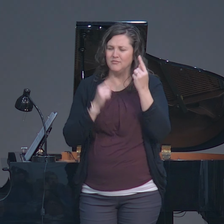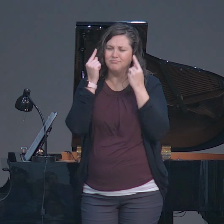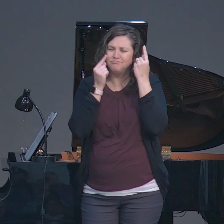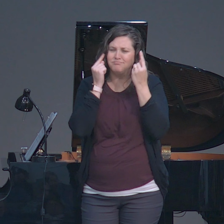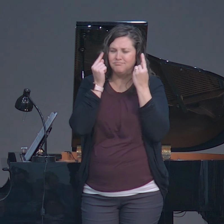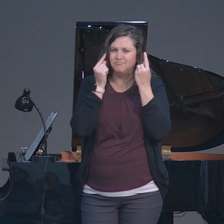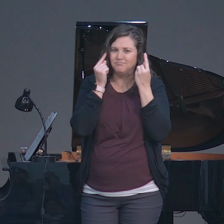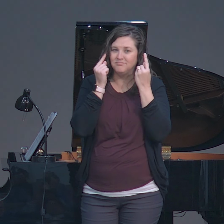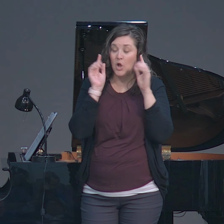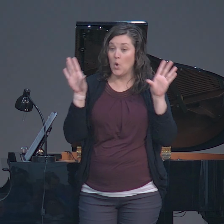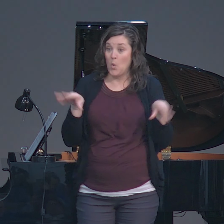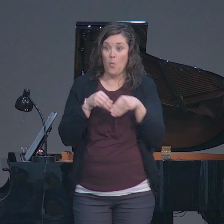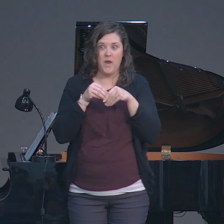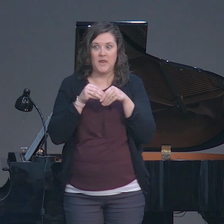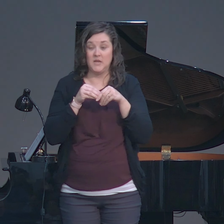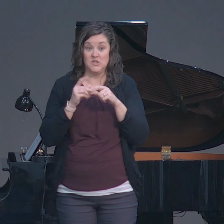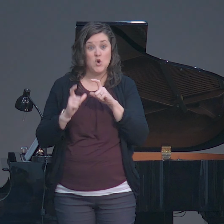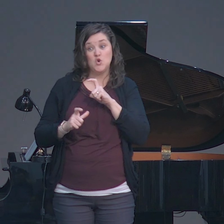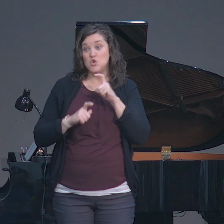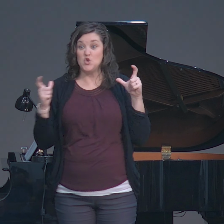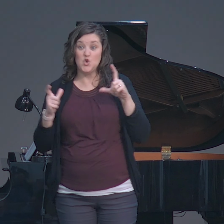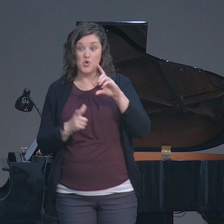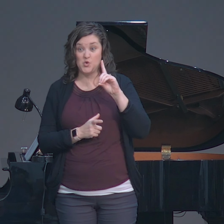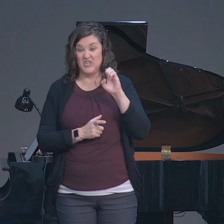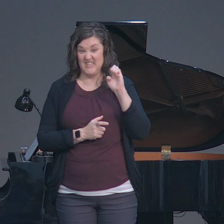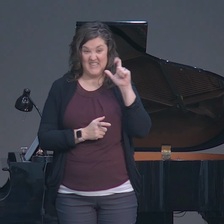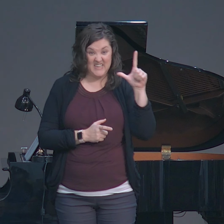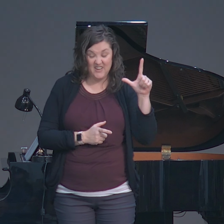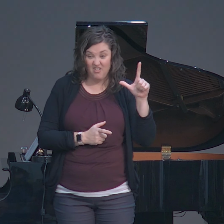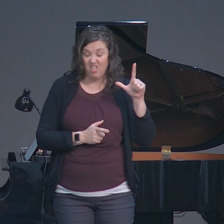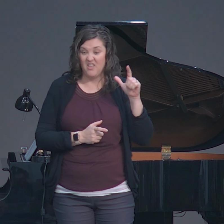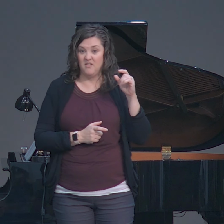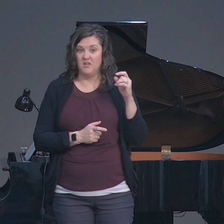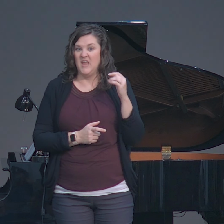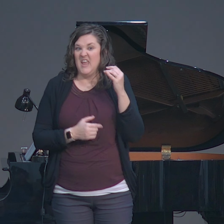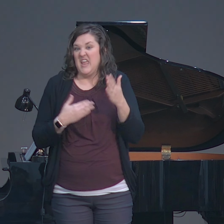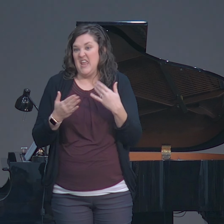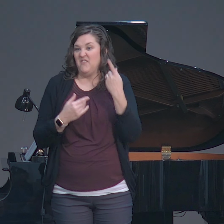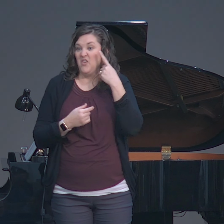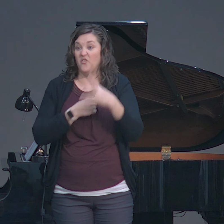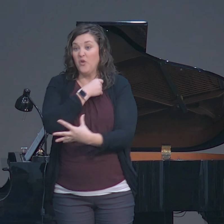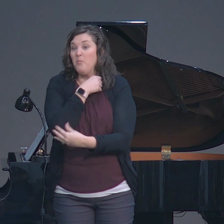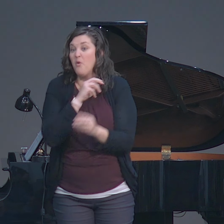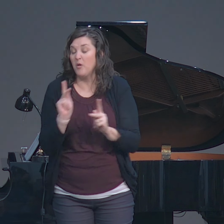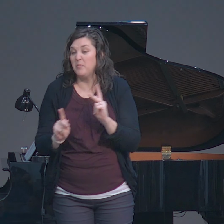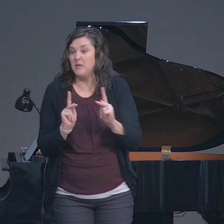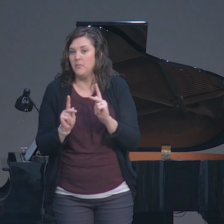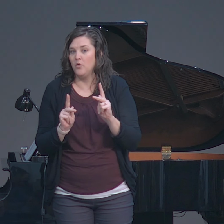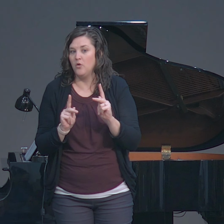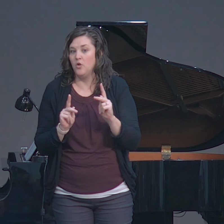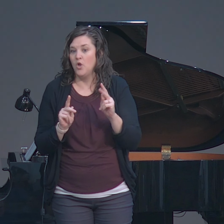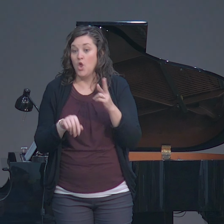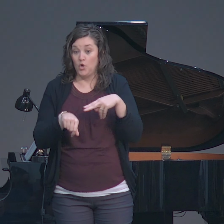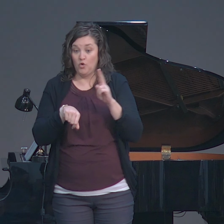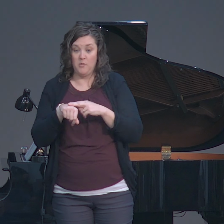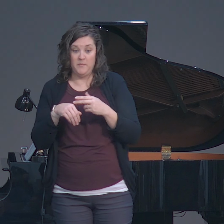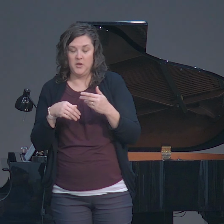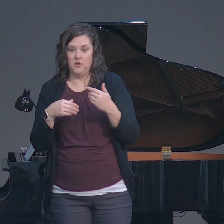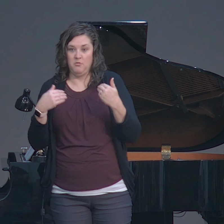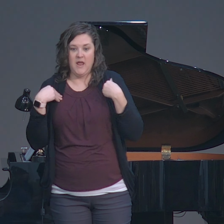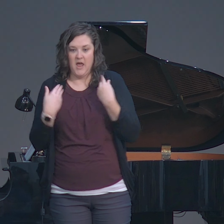big deals, even for people without means. They were traditionally week-long,